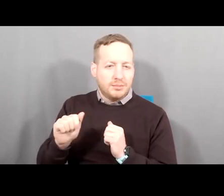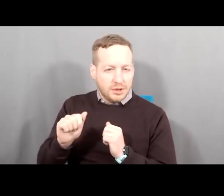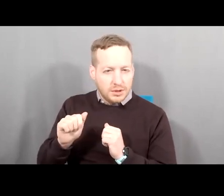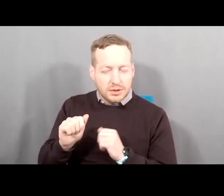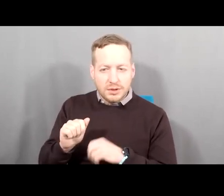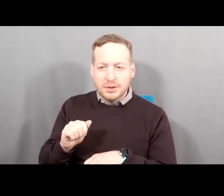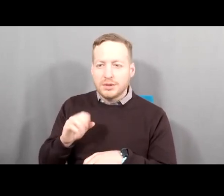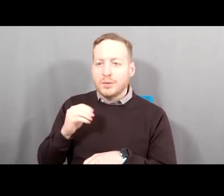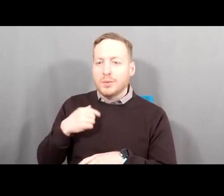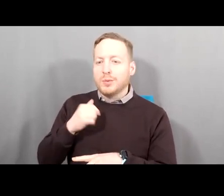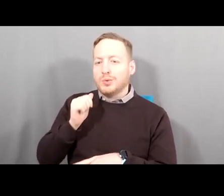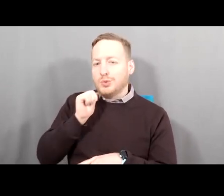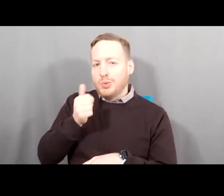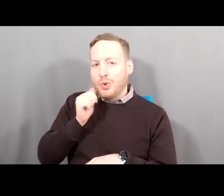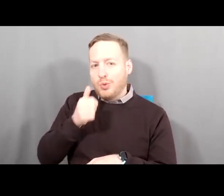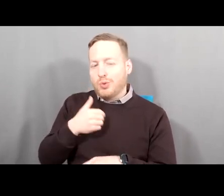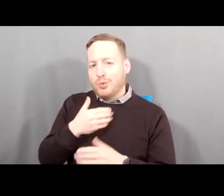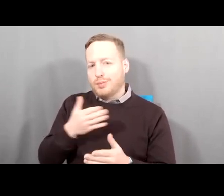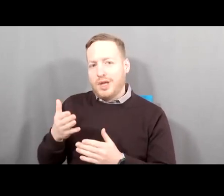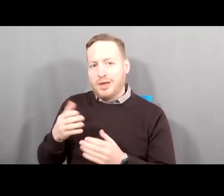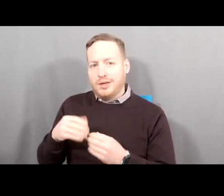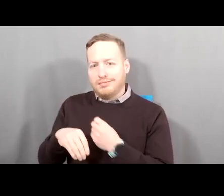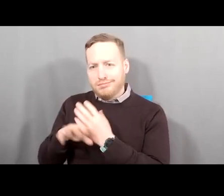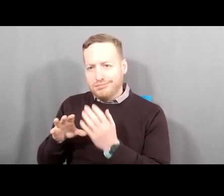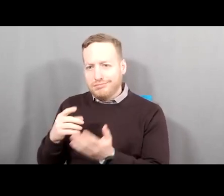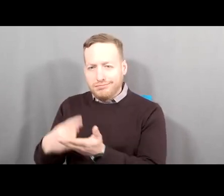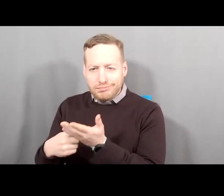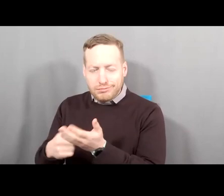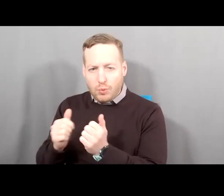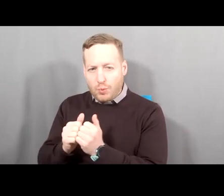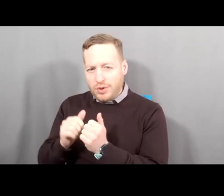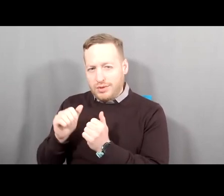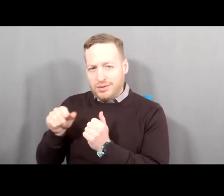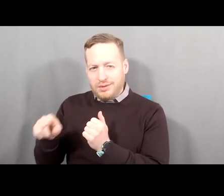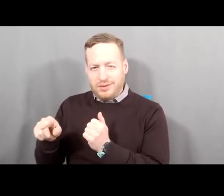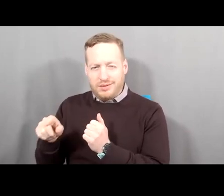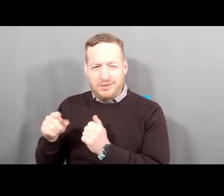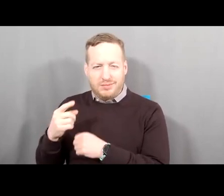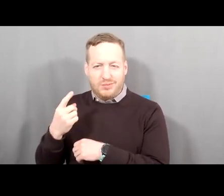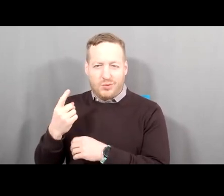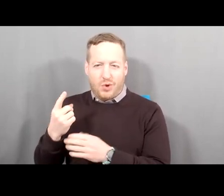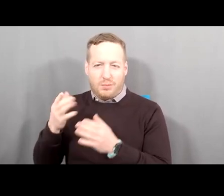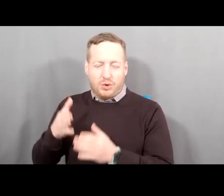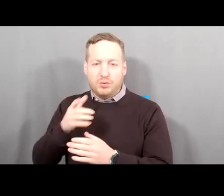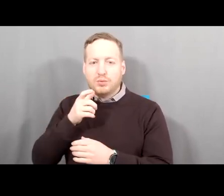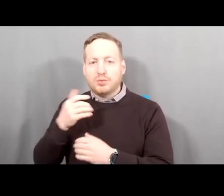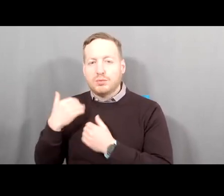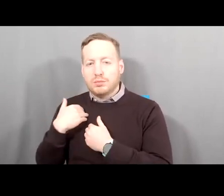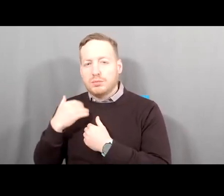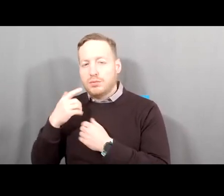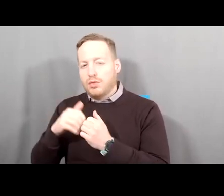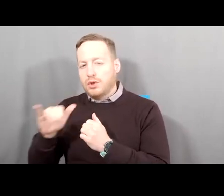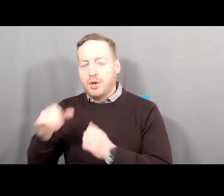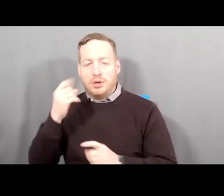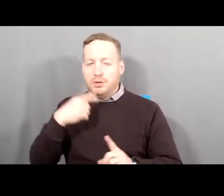And nobody had mentioned like people with disabilities. So tomorrow I actually plan to have a meeting with one of